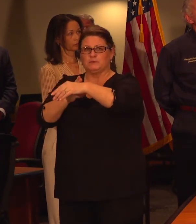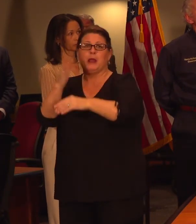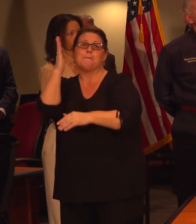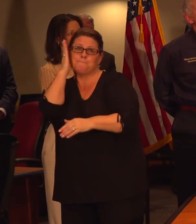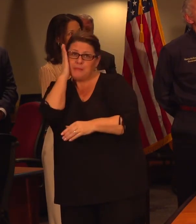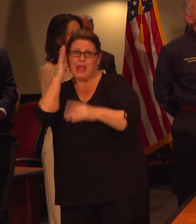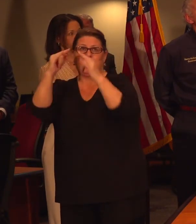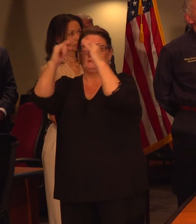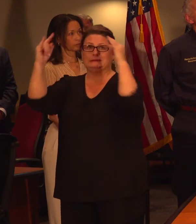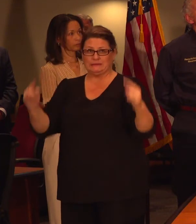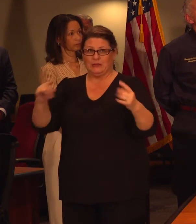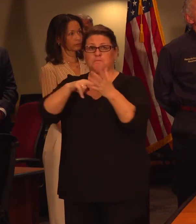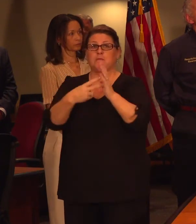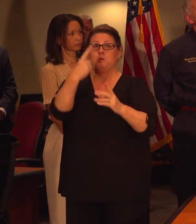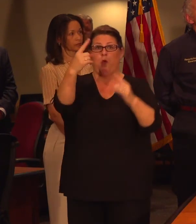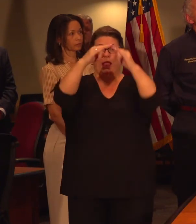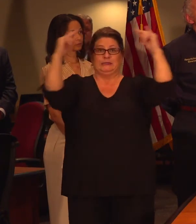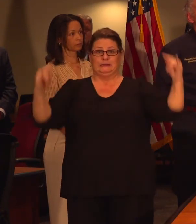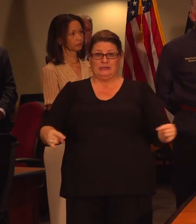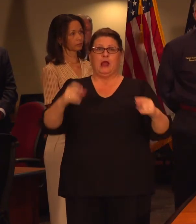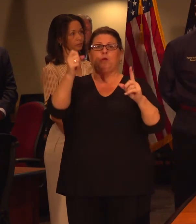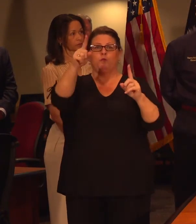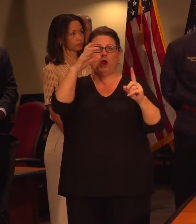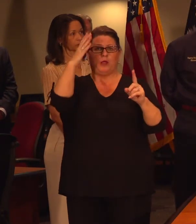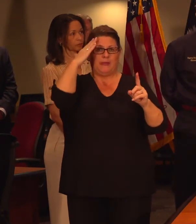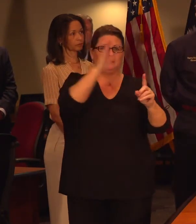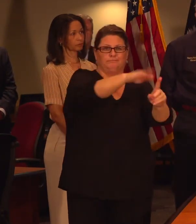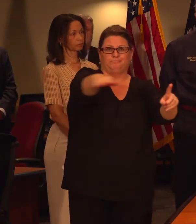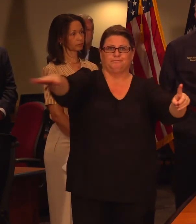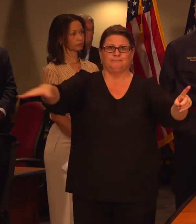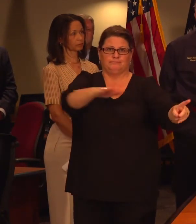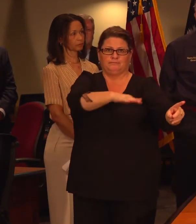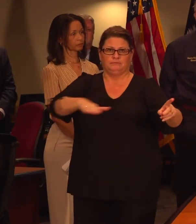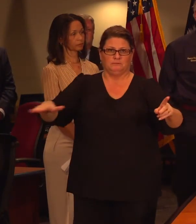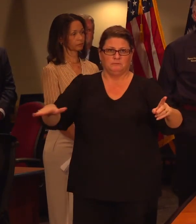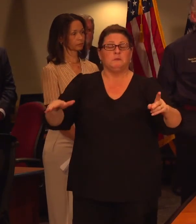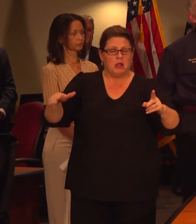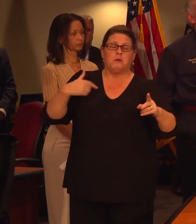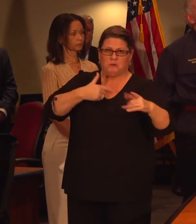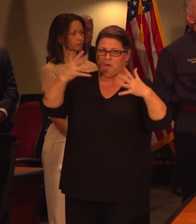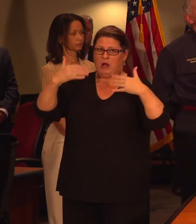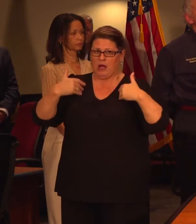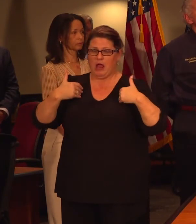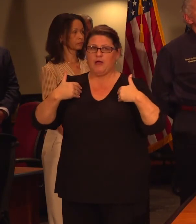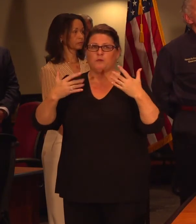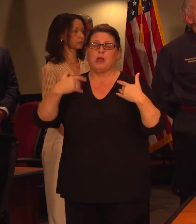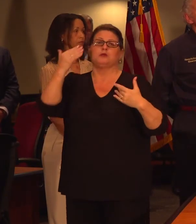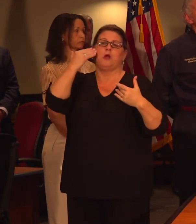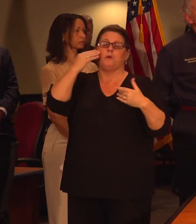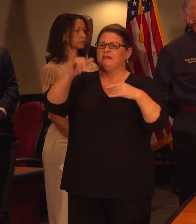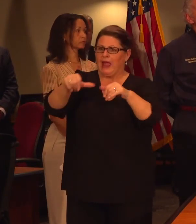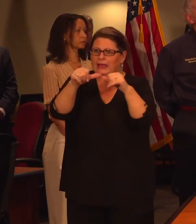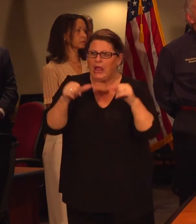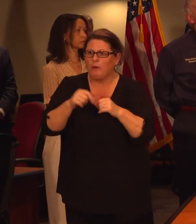have other hospital tents that can help expand that capacity. That's a fairly quick turnaround that we can identify an area that may need